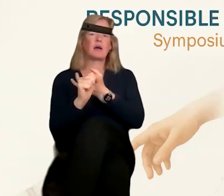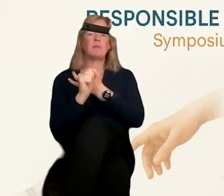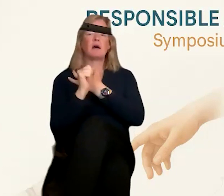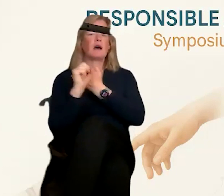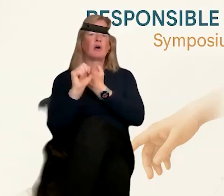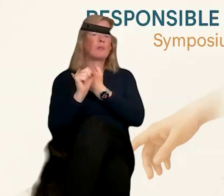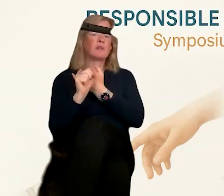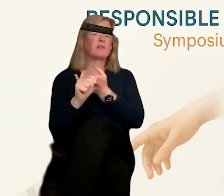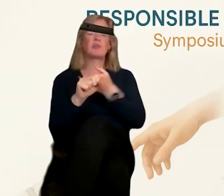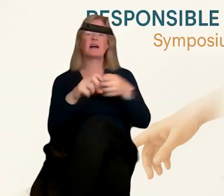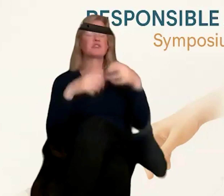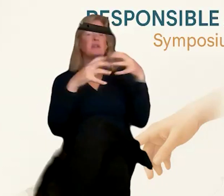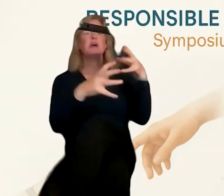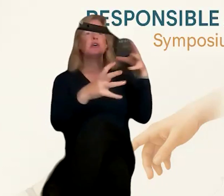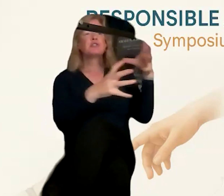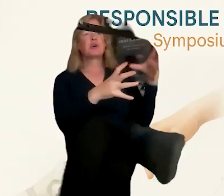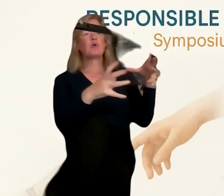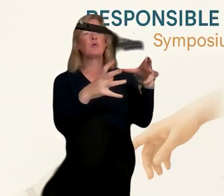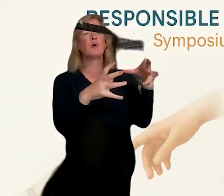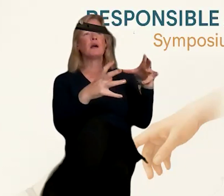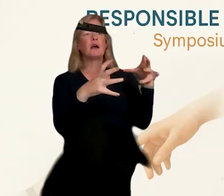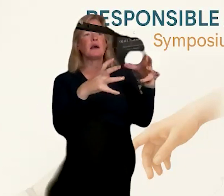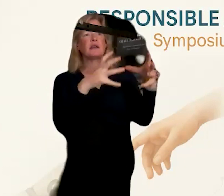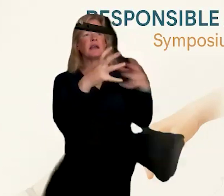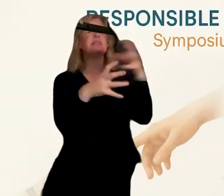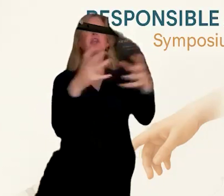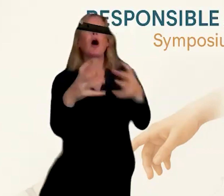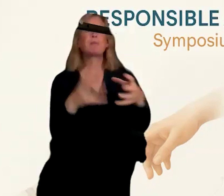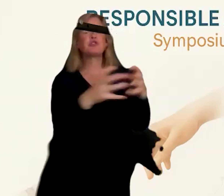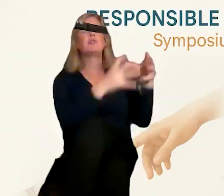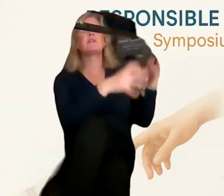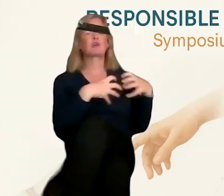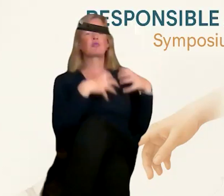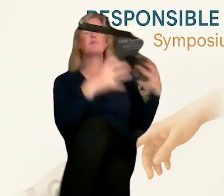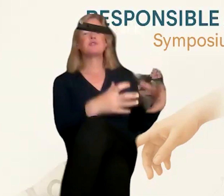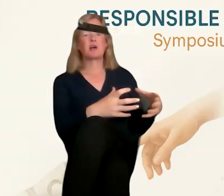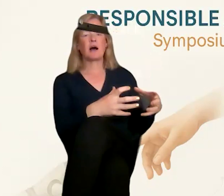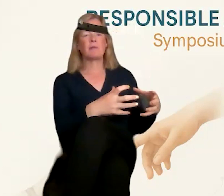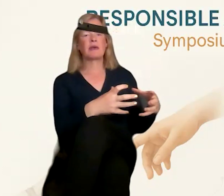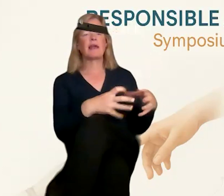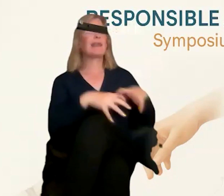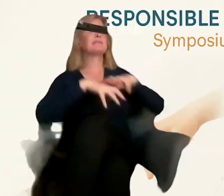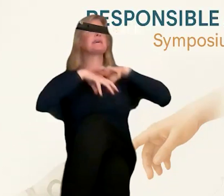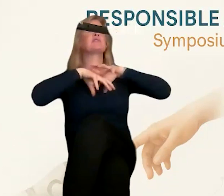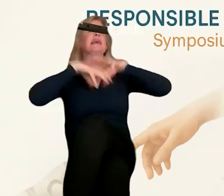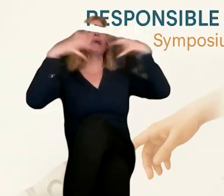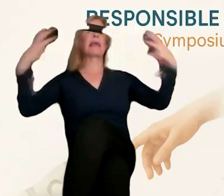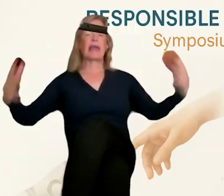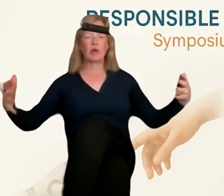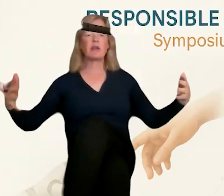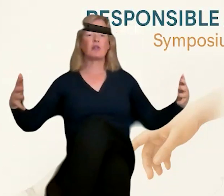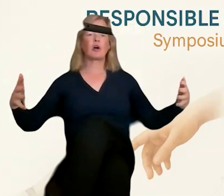blood serum, hormone level collection. So it's an opportunity for groups to come in and